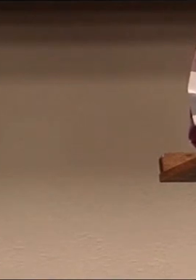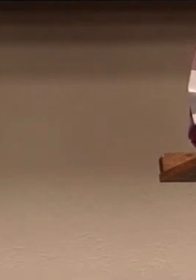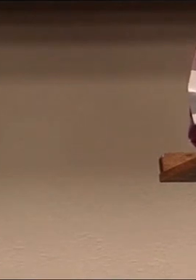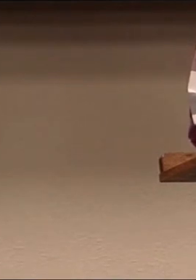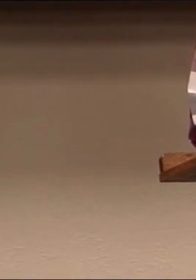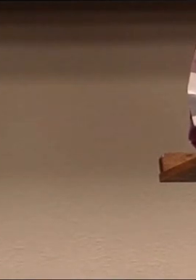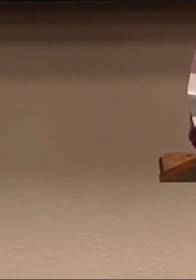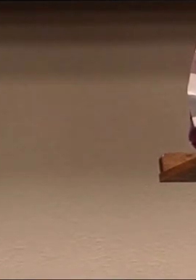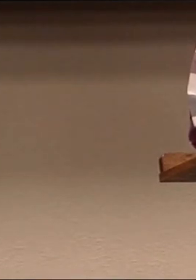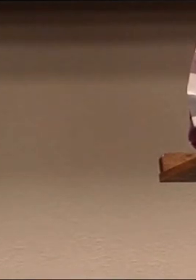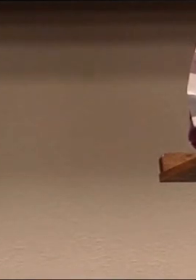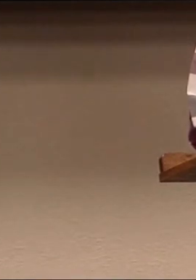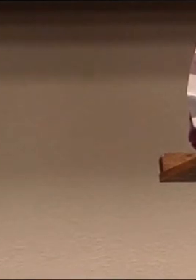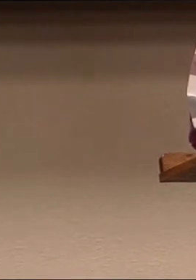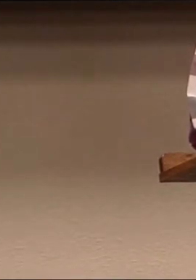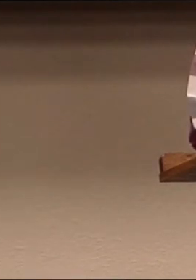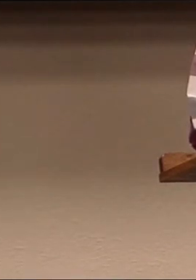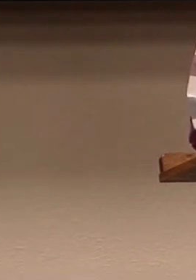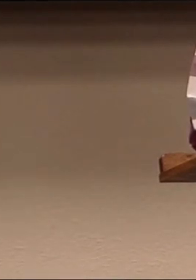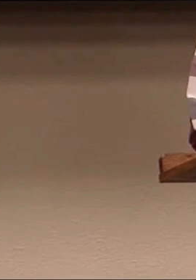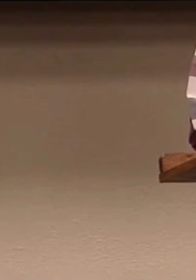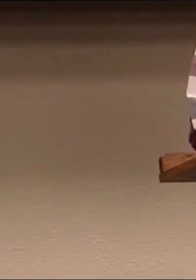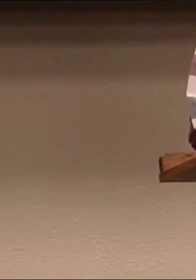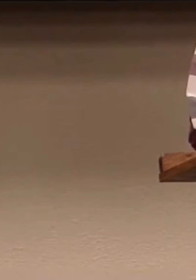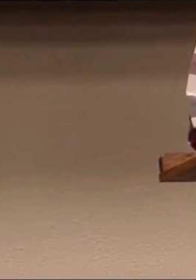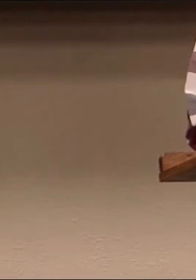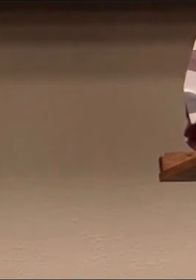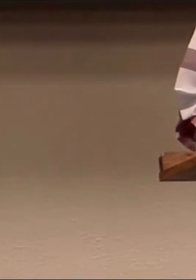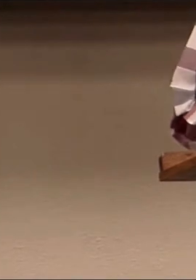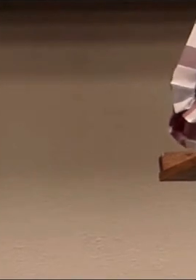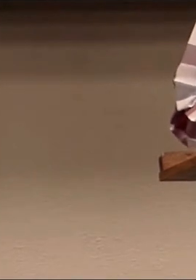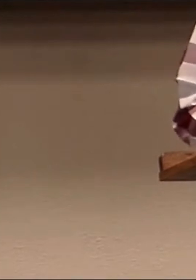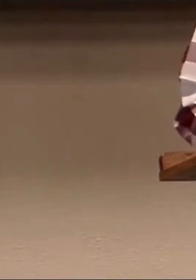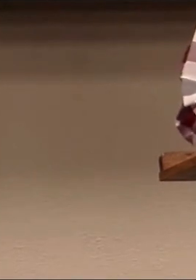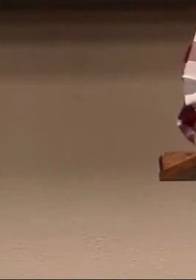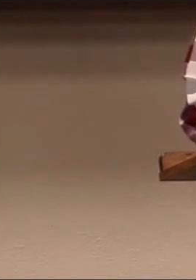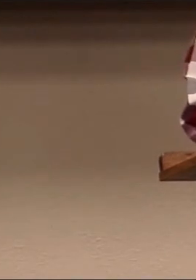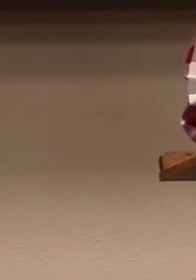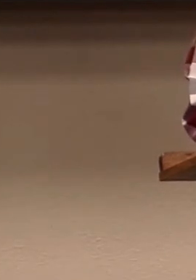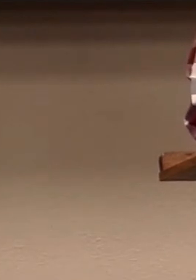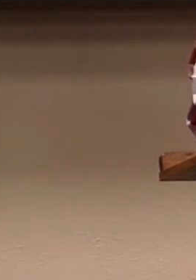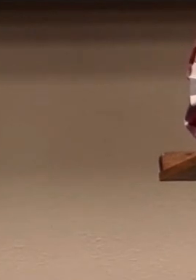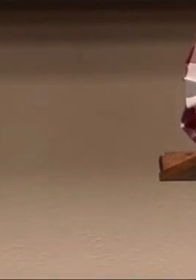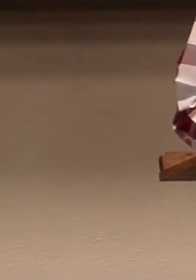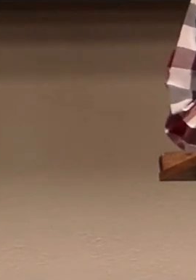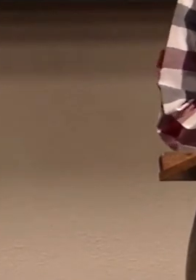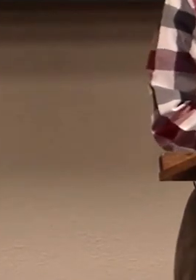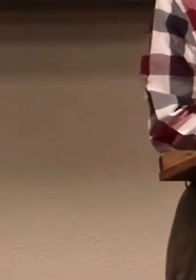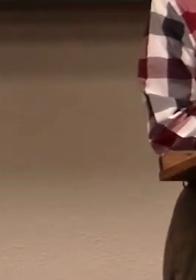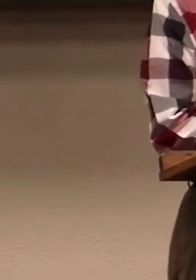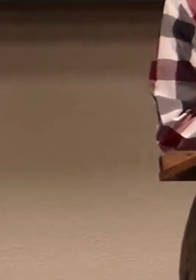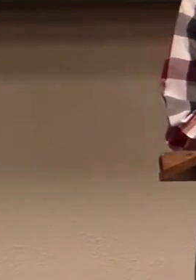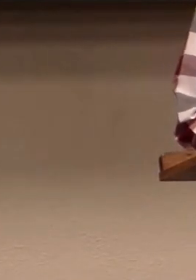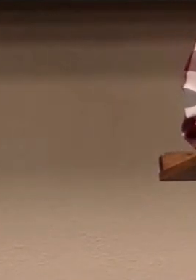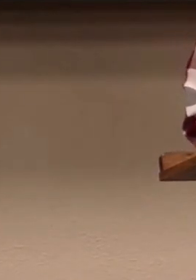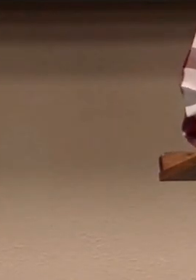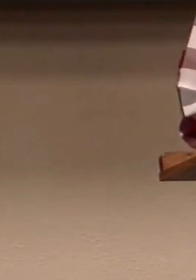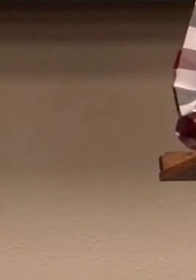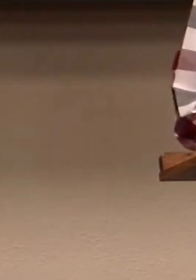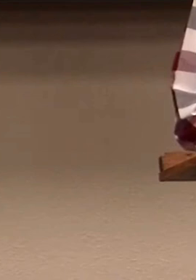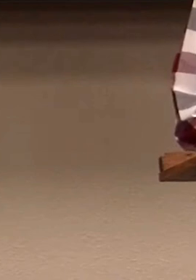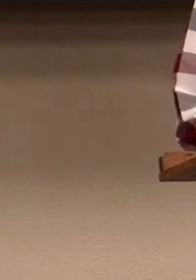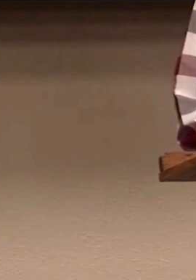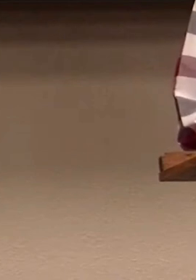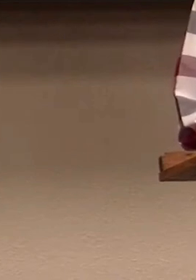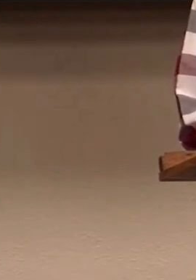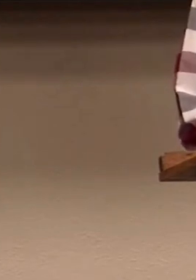complete, lacking in nothing. As most of you are aware, we are in the midst of a